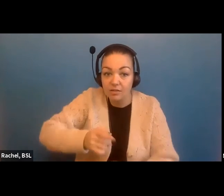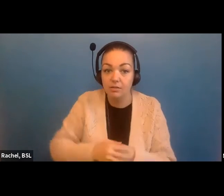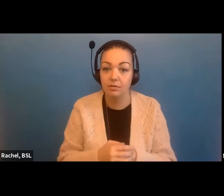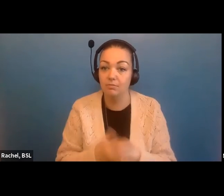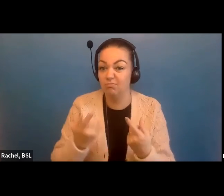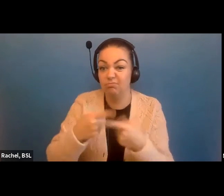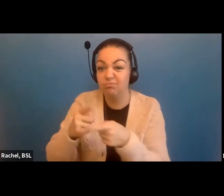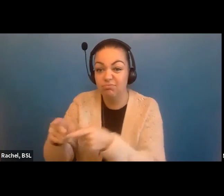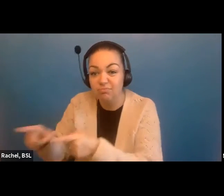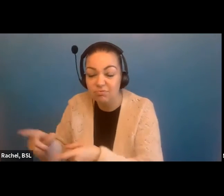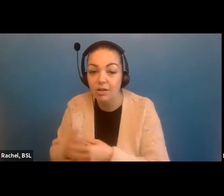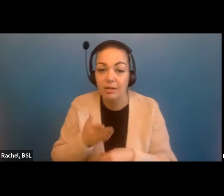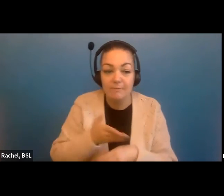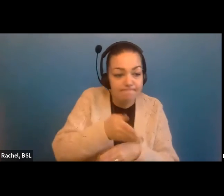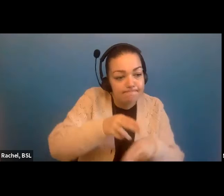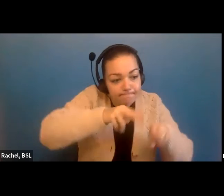etc.